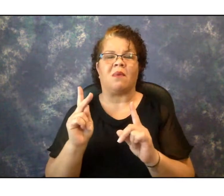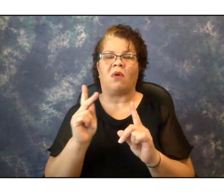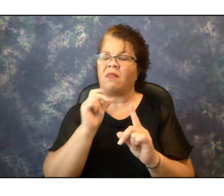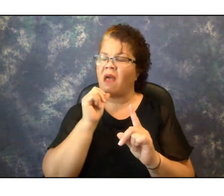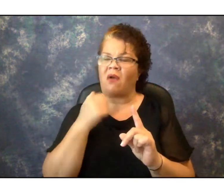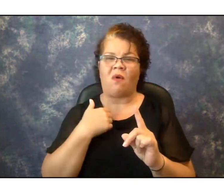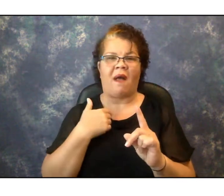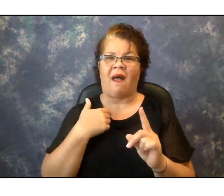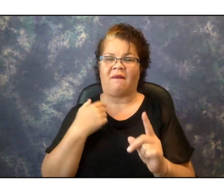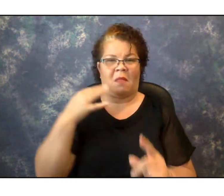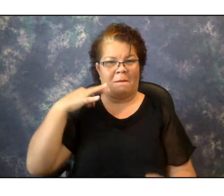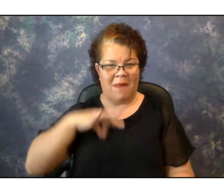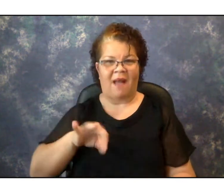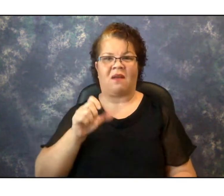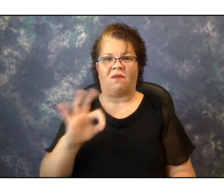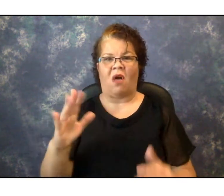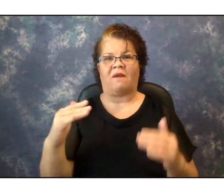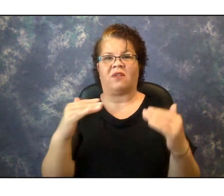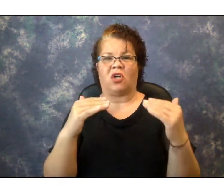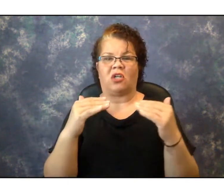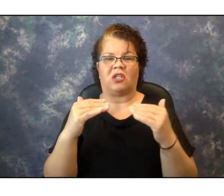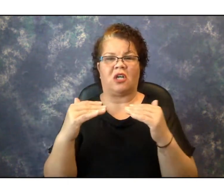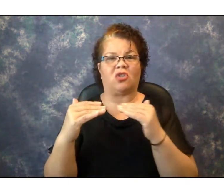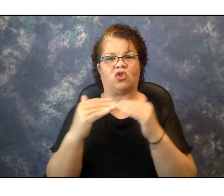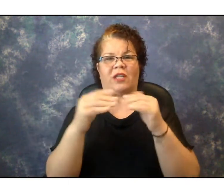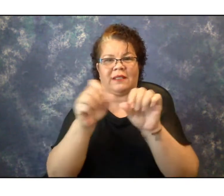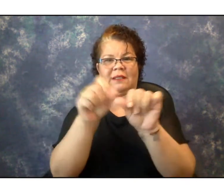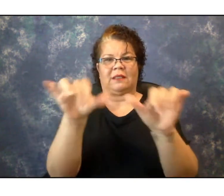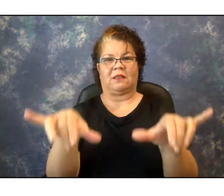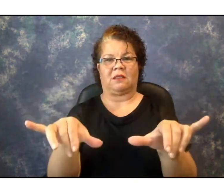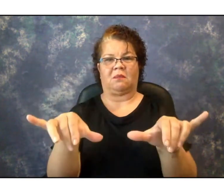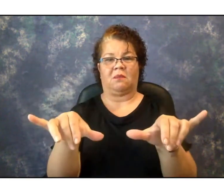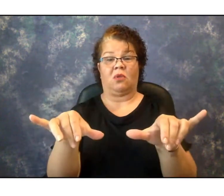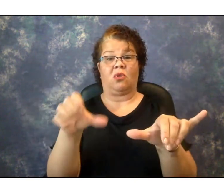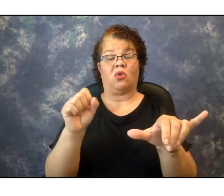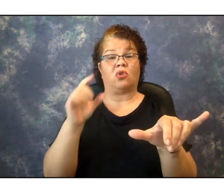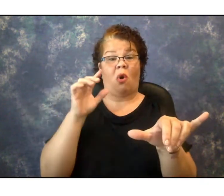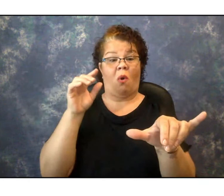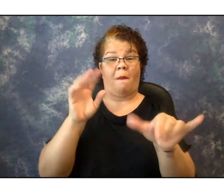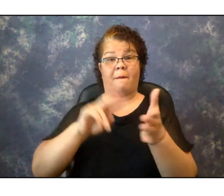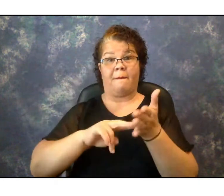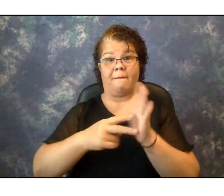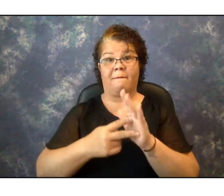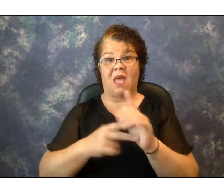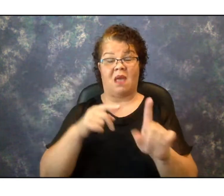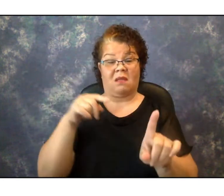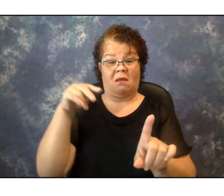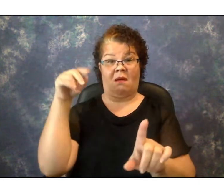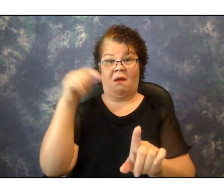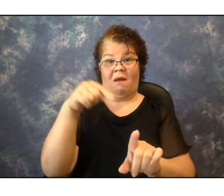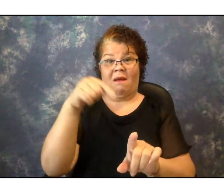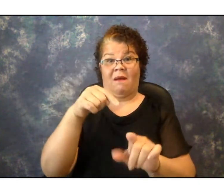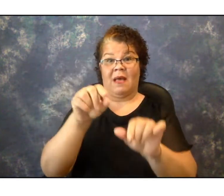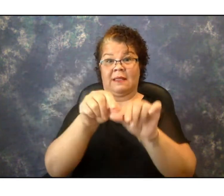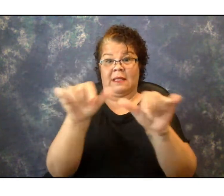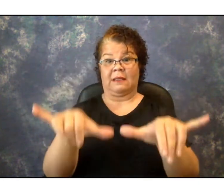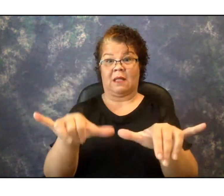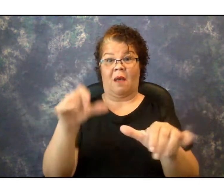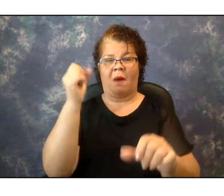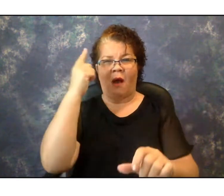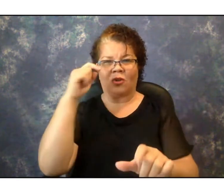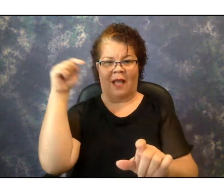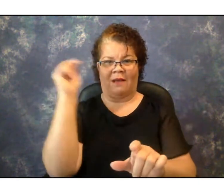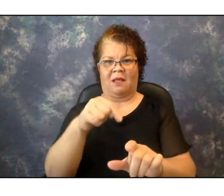So trying to understand the systemic problems within the legal justice system that continue